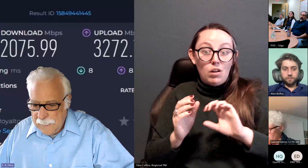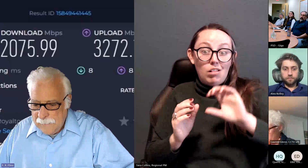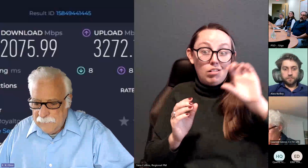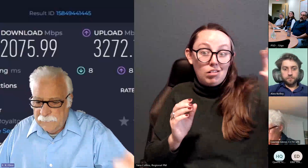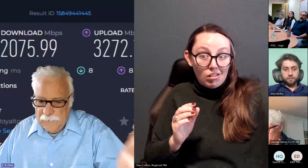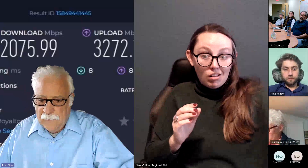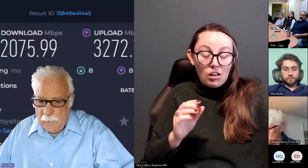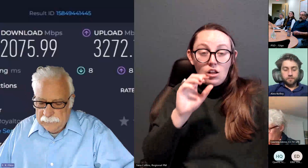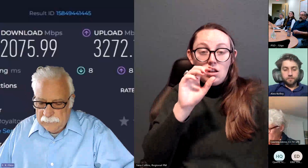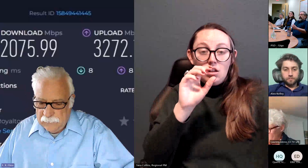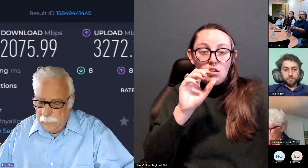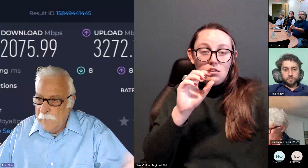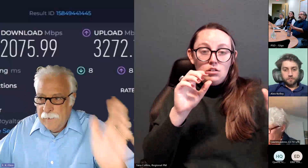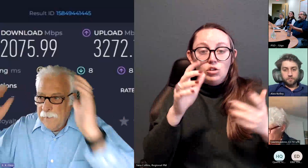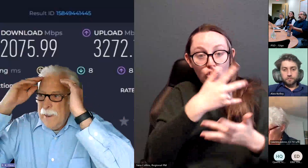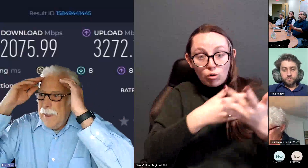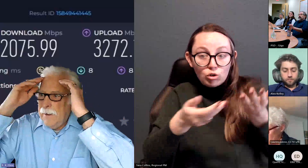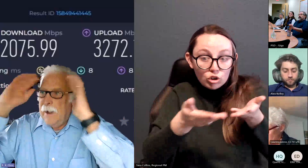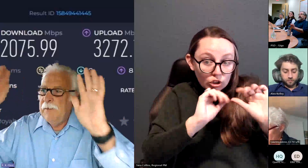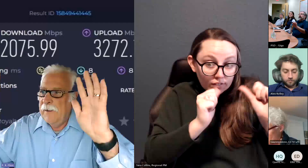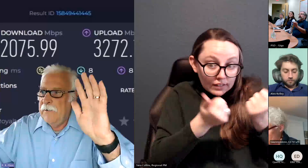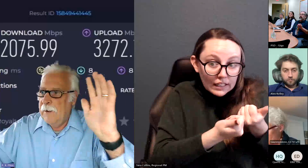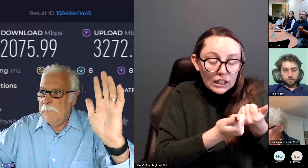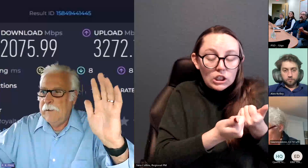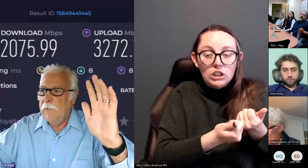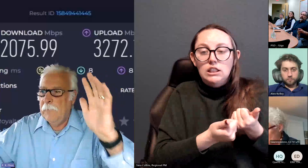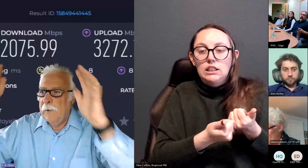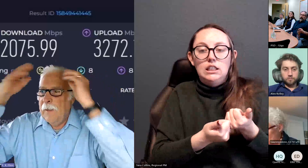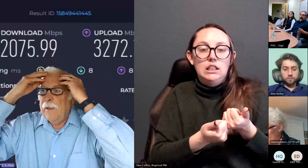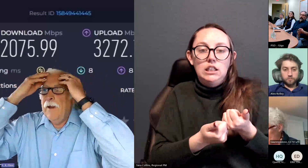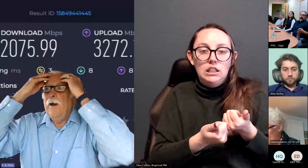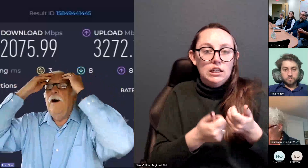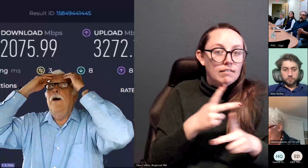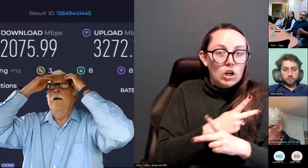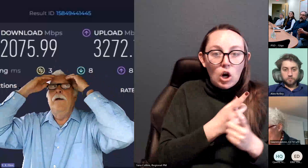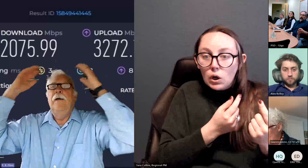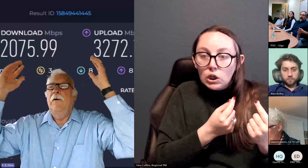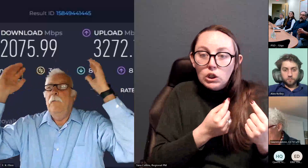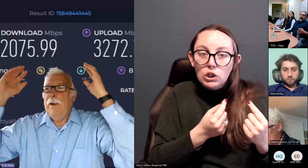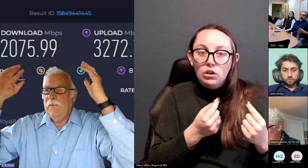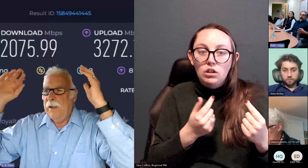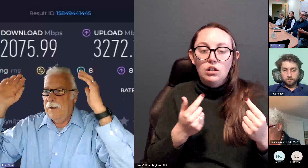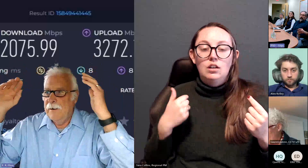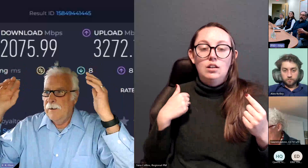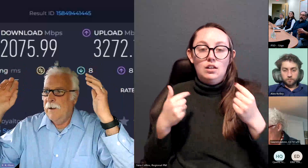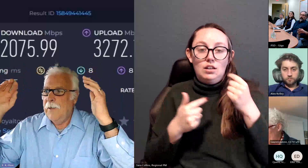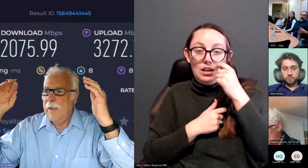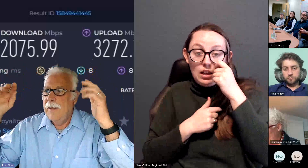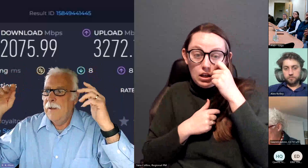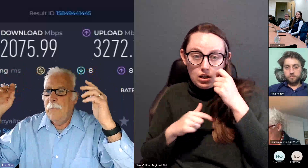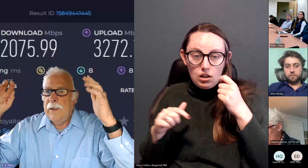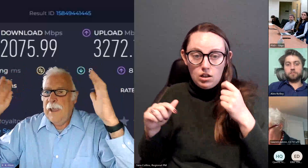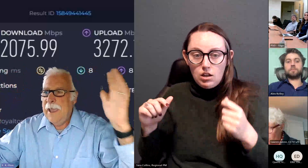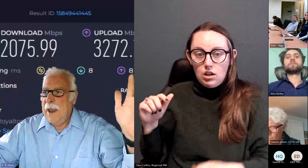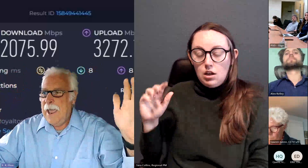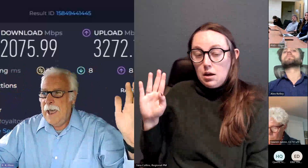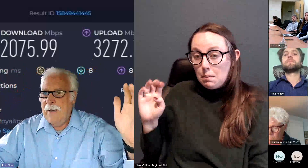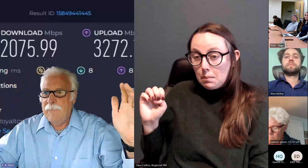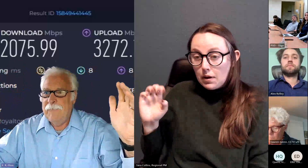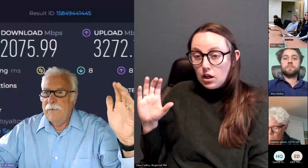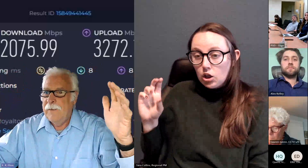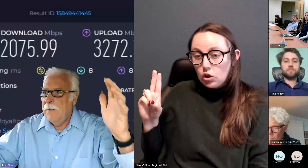Services to figure out what to do. And I'm telling you, at VCUDA, we're like, oh, wait a second. Okay, we